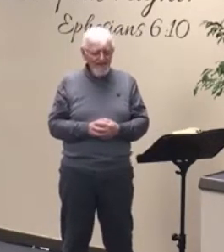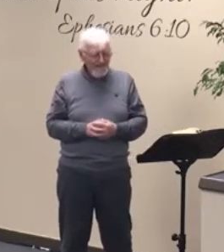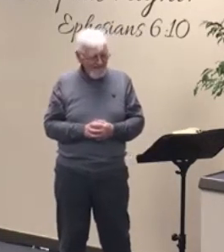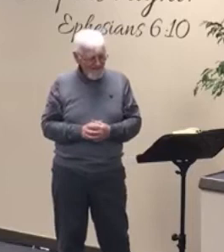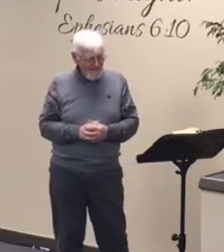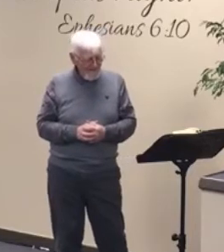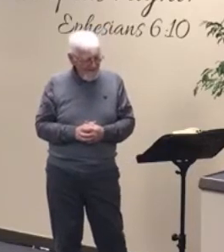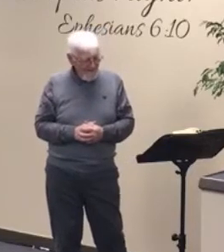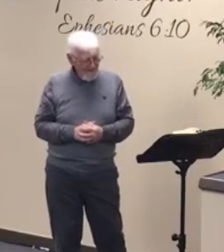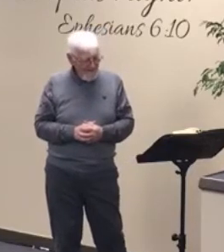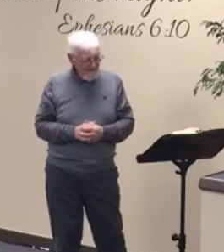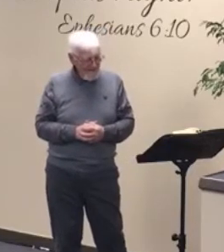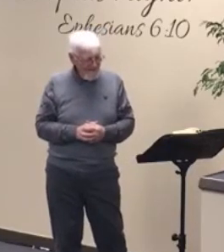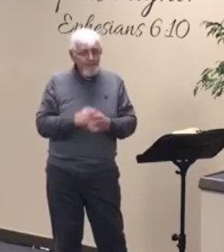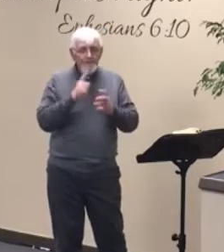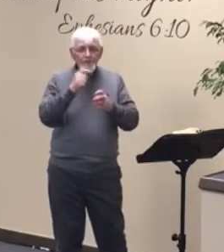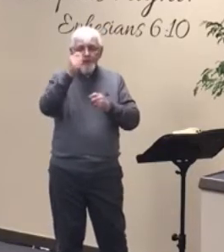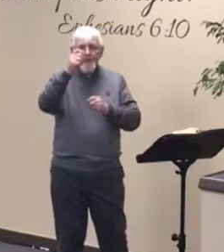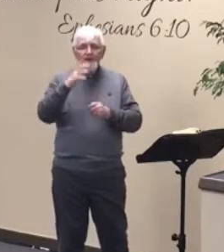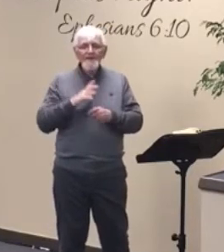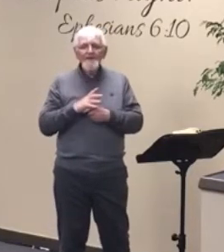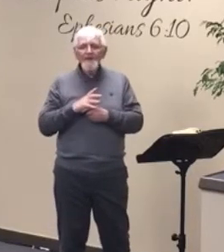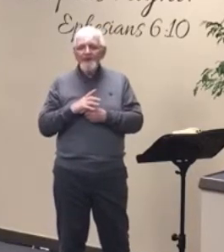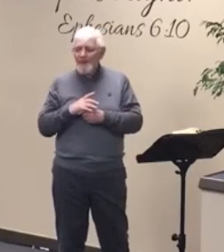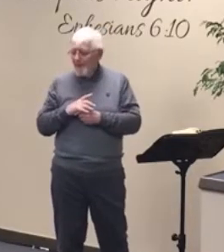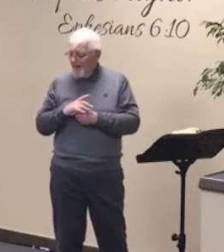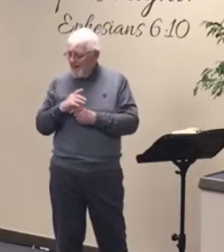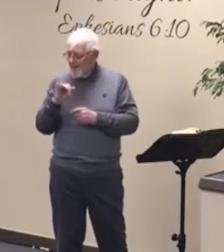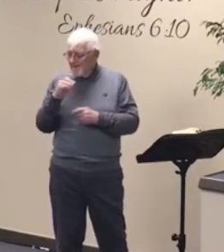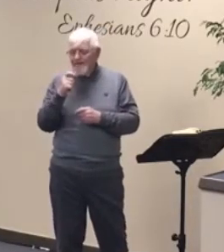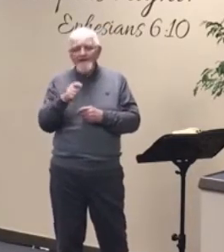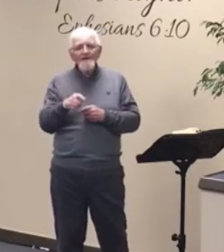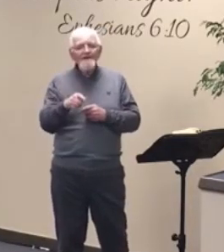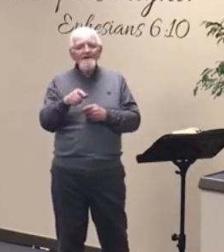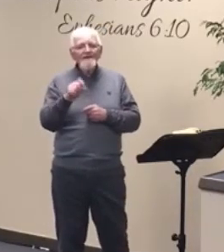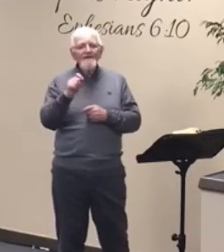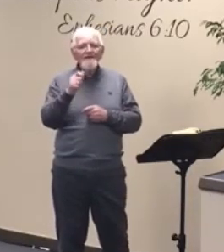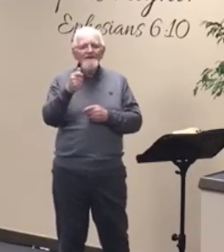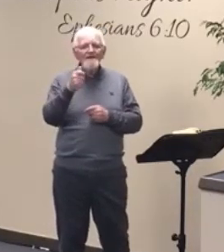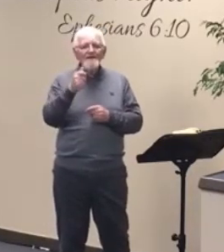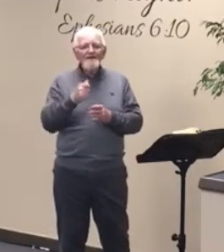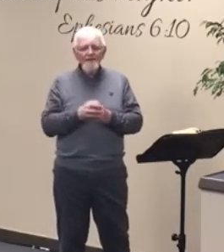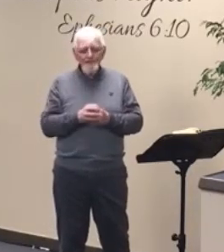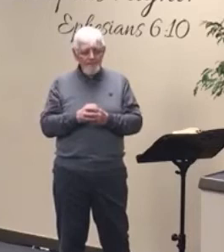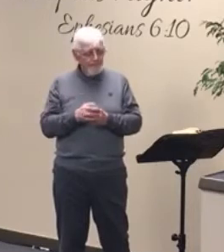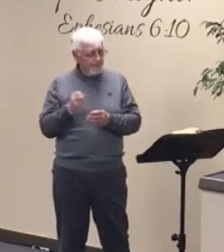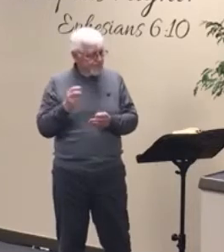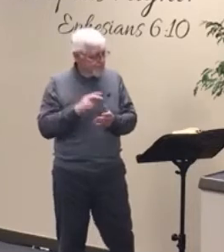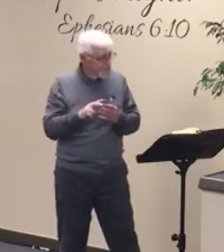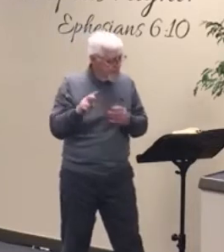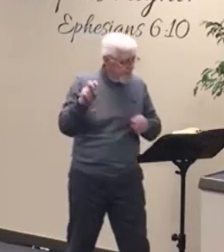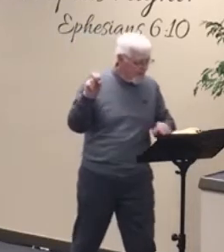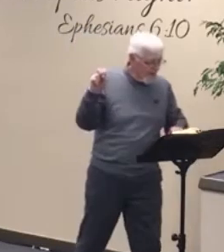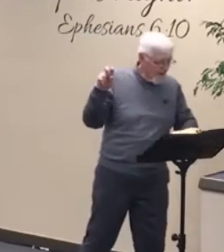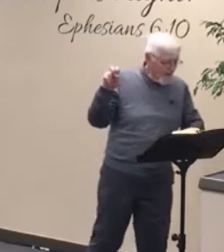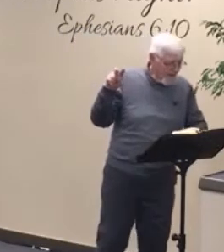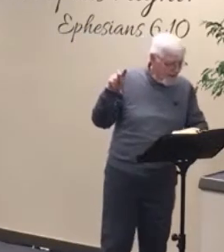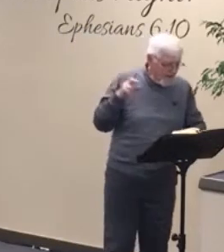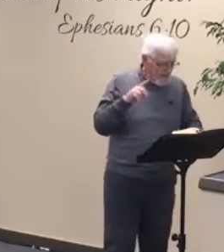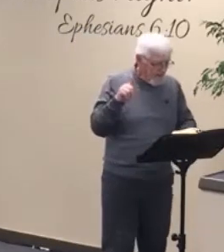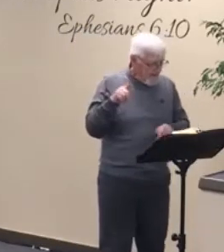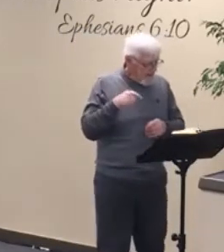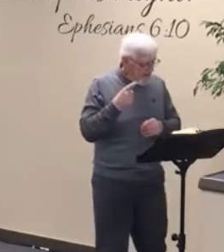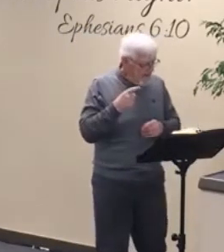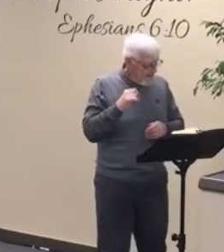We are true men. No, you're justifying yourself. Look at verse 12. He said unto them, Nay, but ye came to see